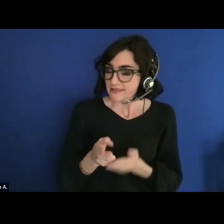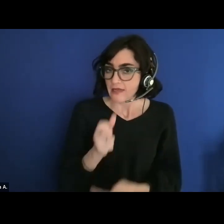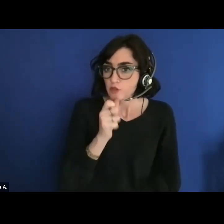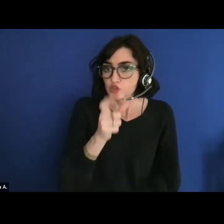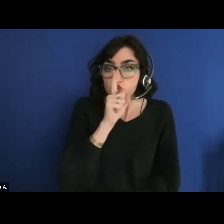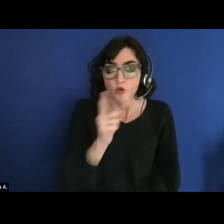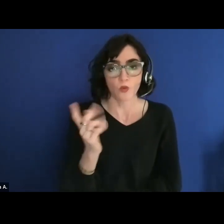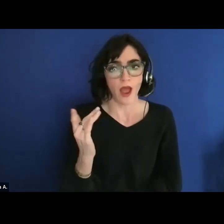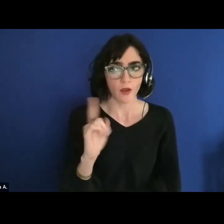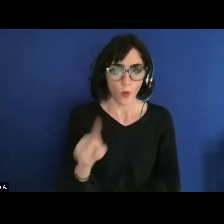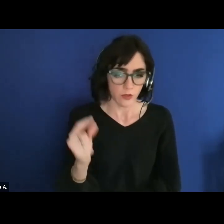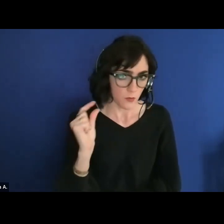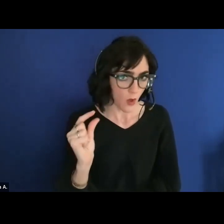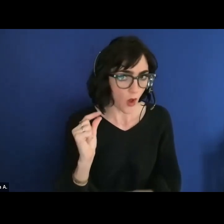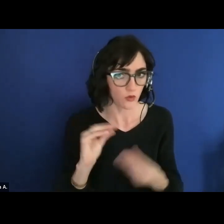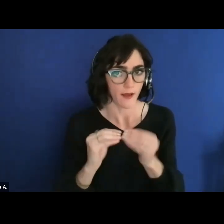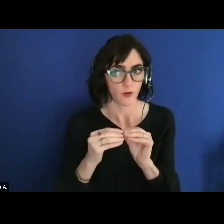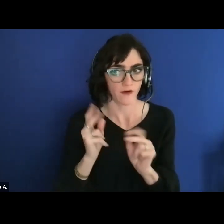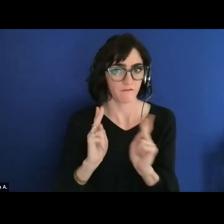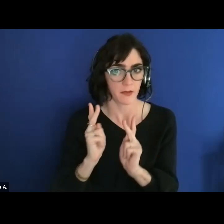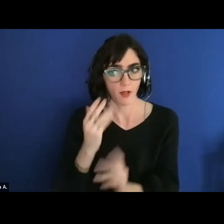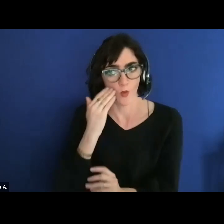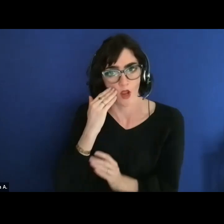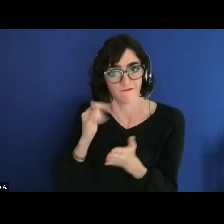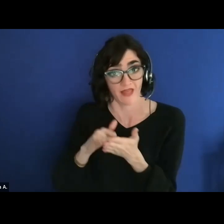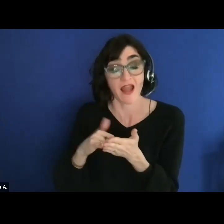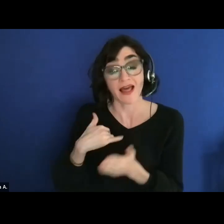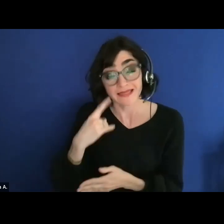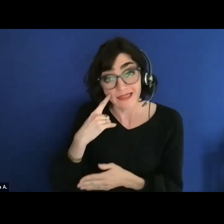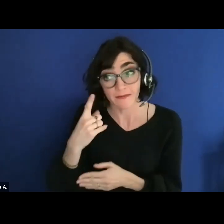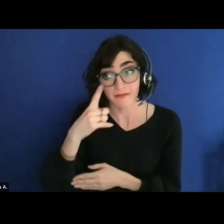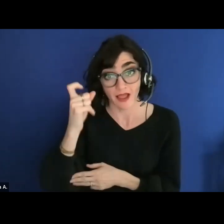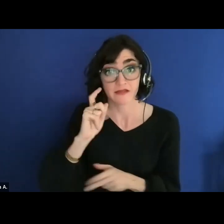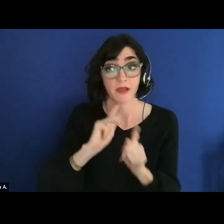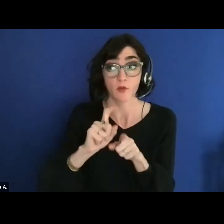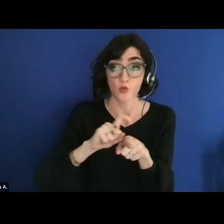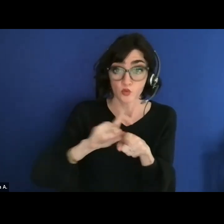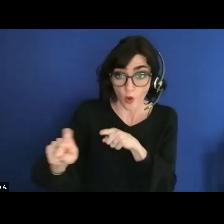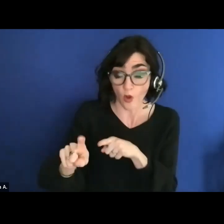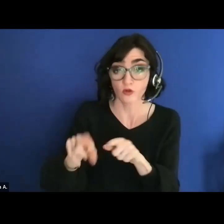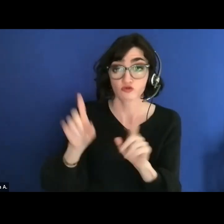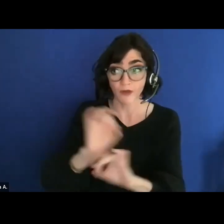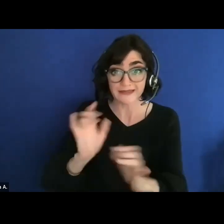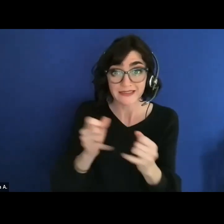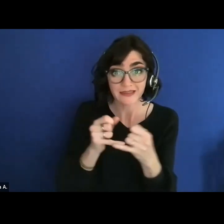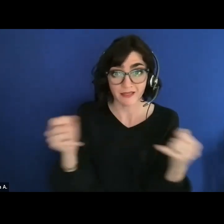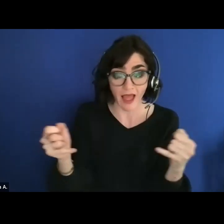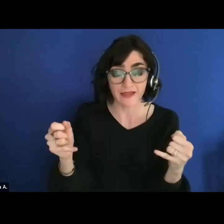very small amount. I think it's because a lot of people who access regional crisis lines are calling them deliberately for